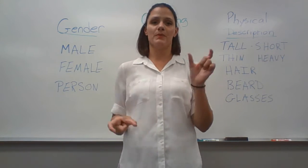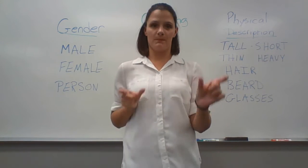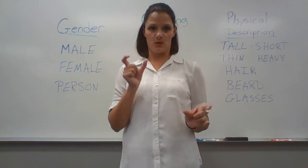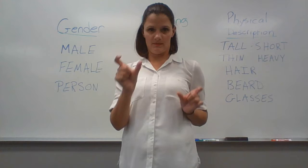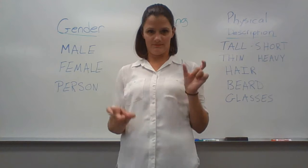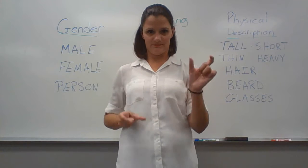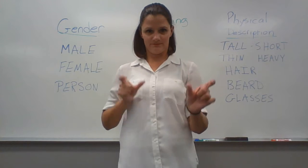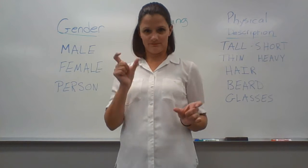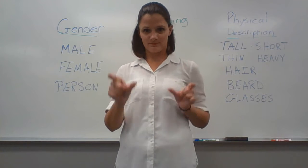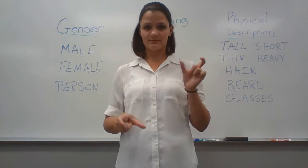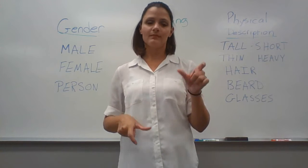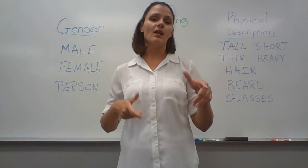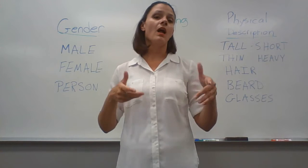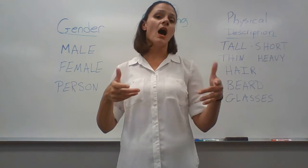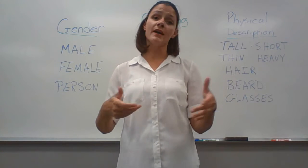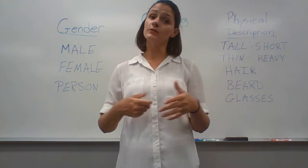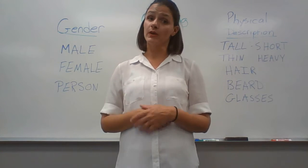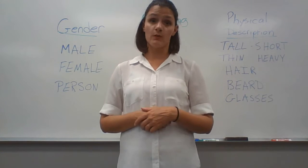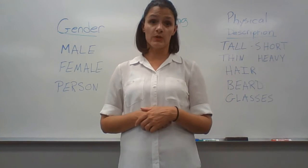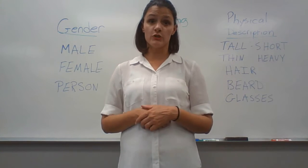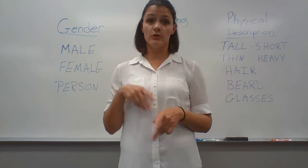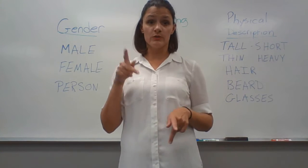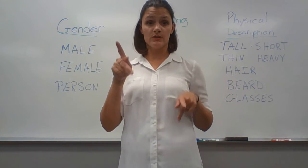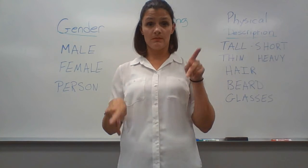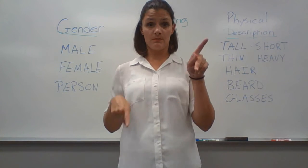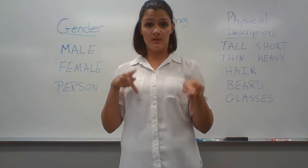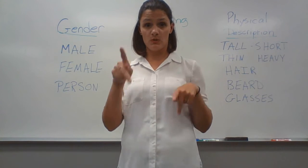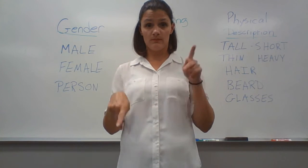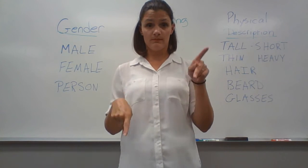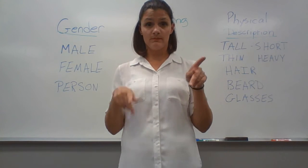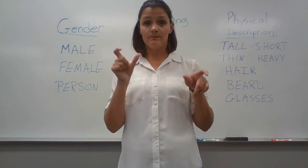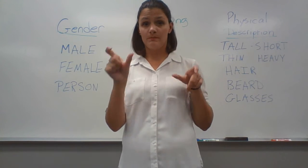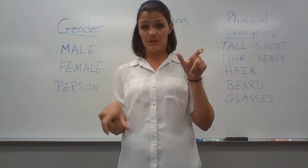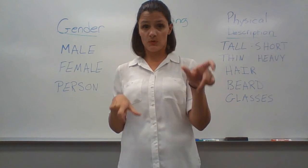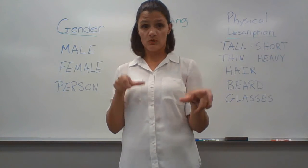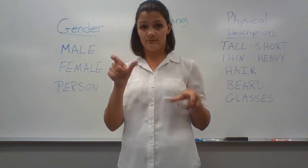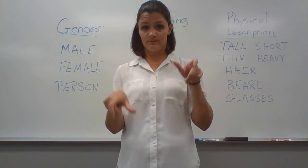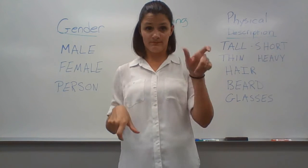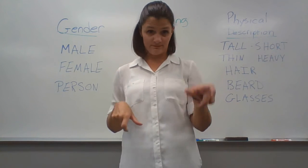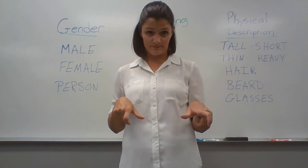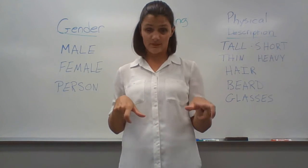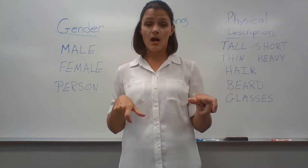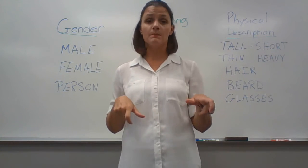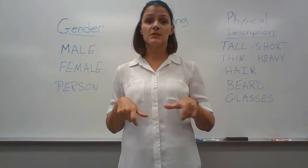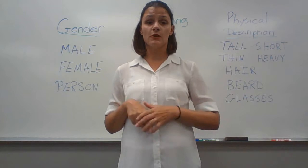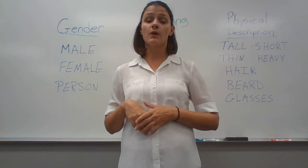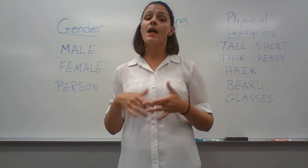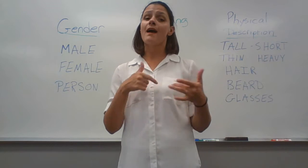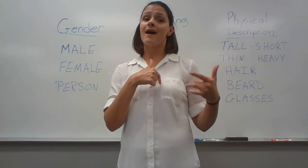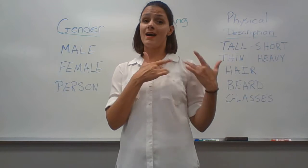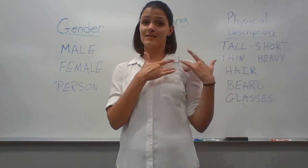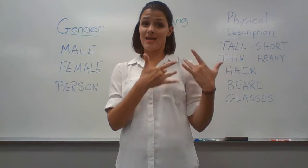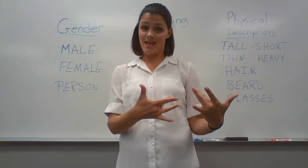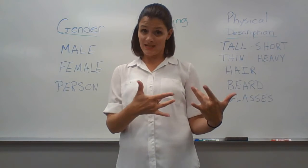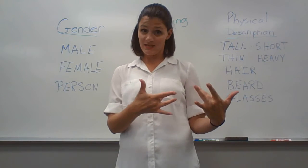people. I don't care what you use, people, people, up to you. I tend